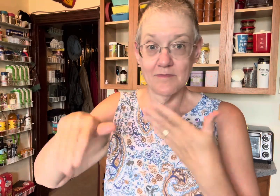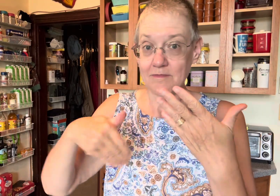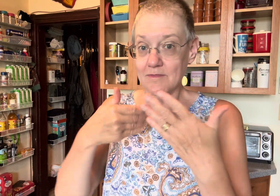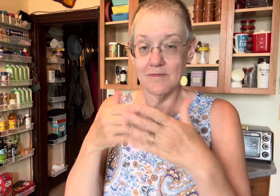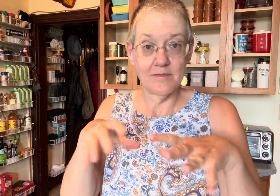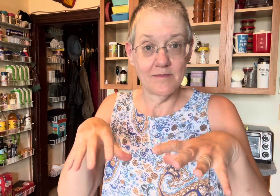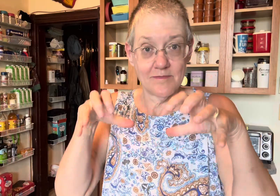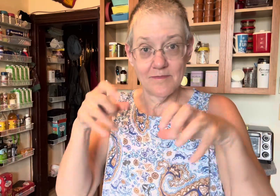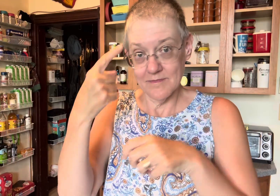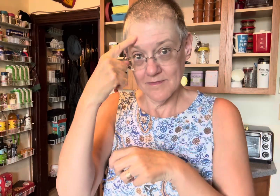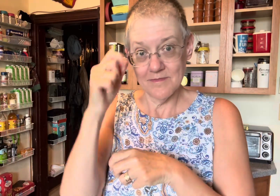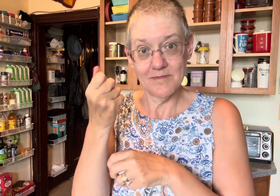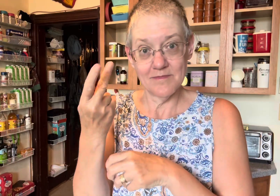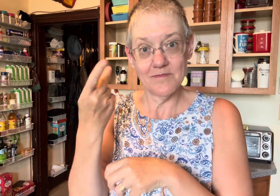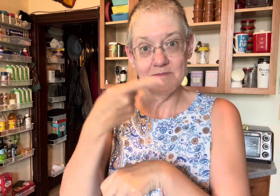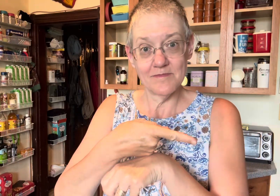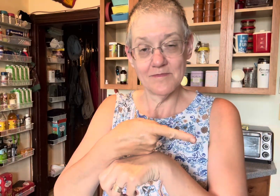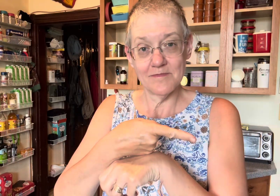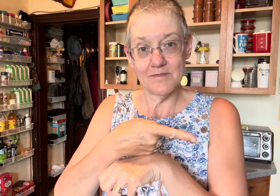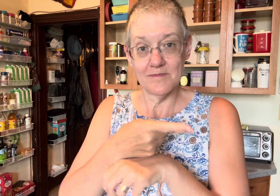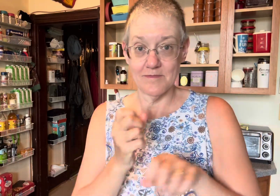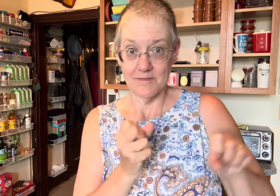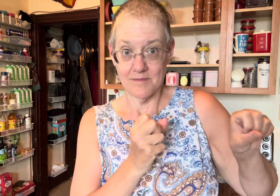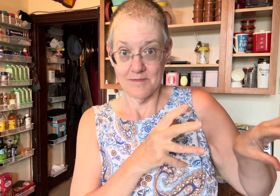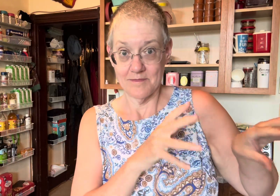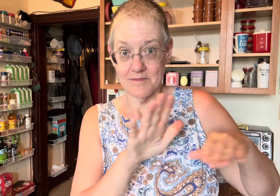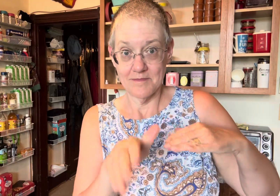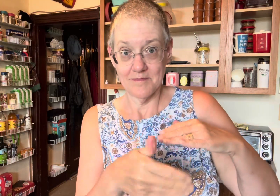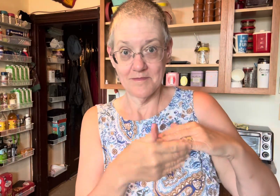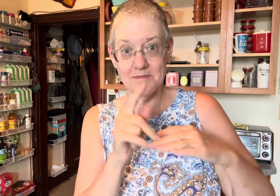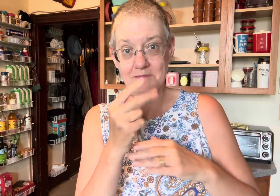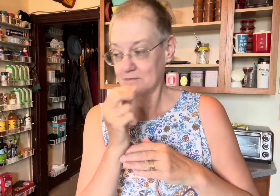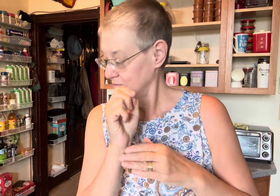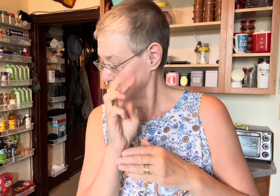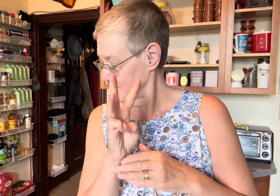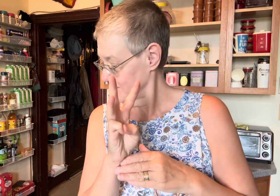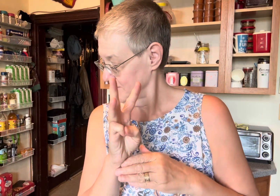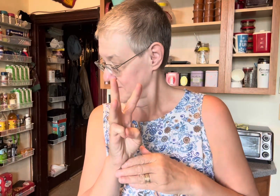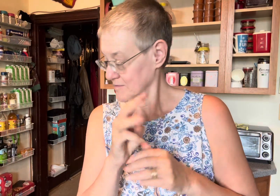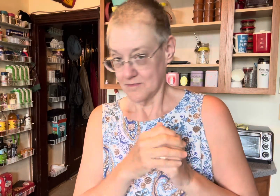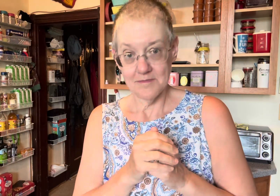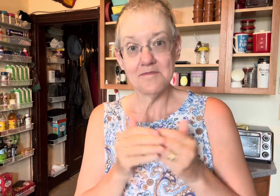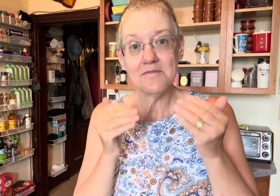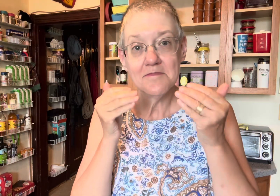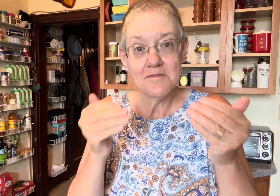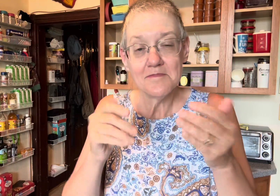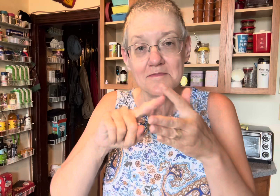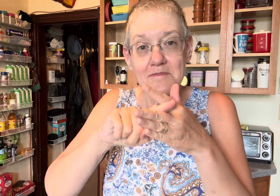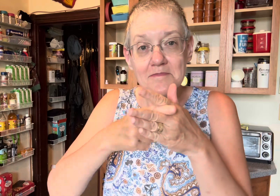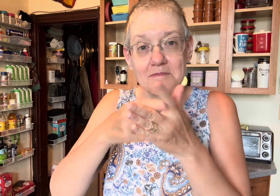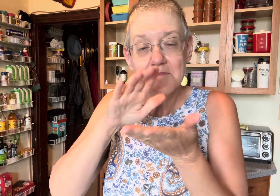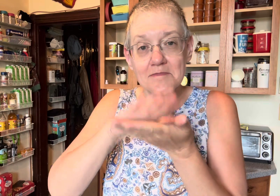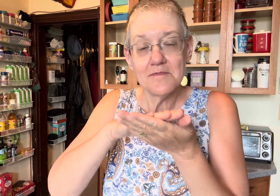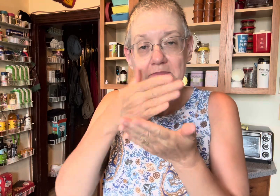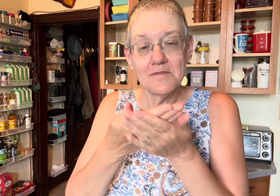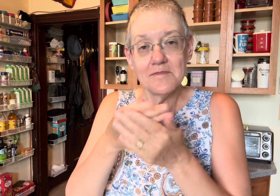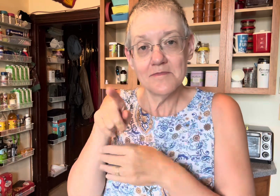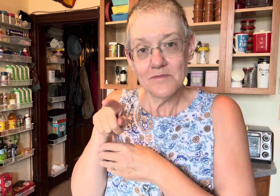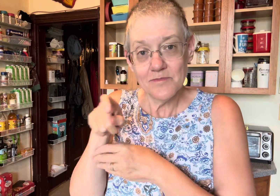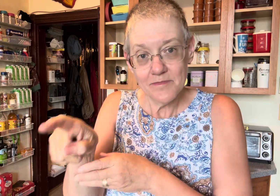And this was all frozen for several days, and I thawed it all overnight in the fridge. Let's get started